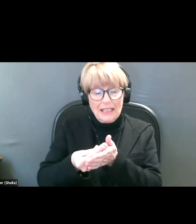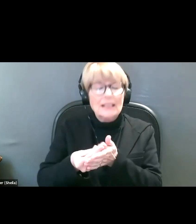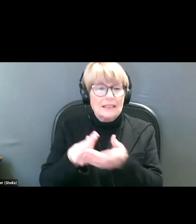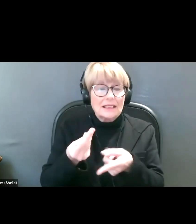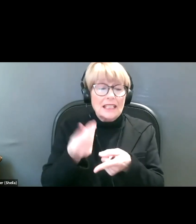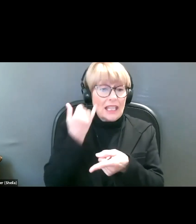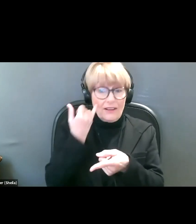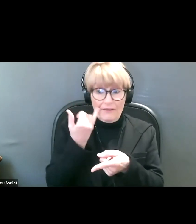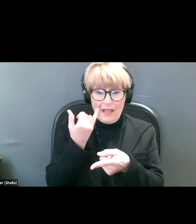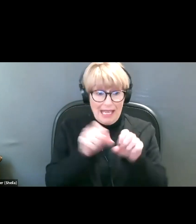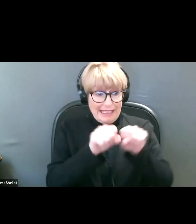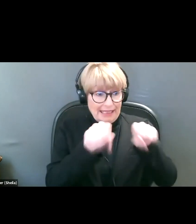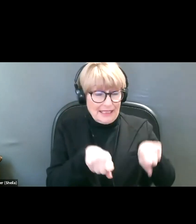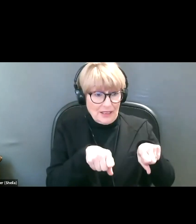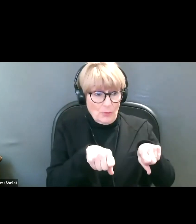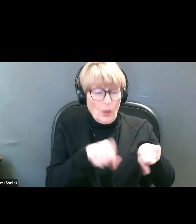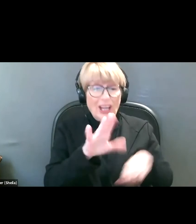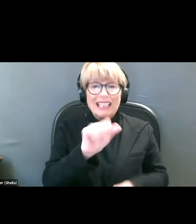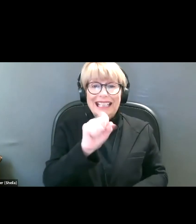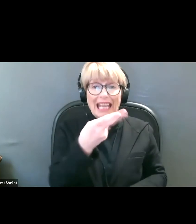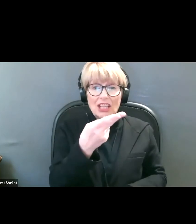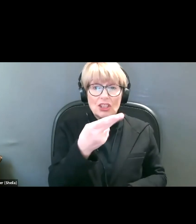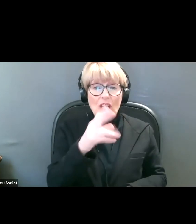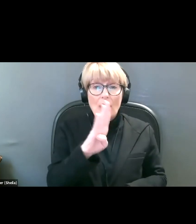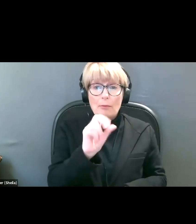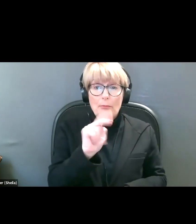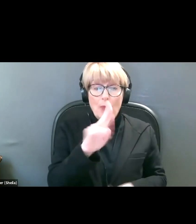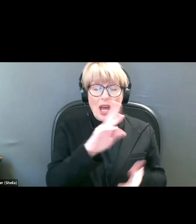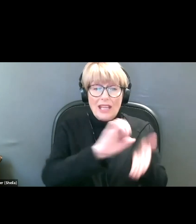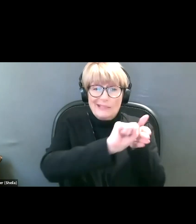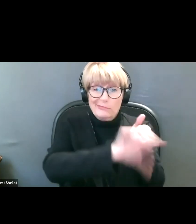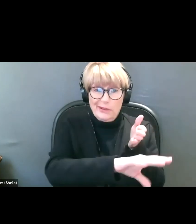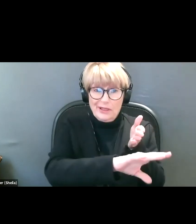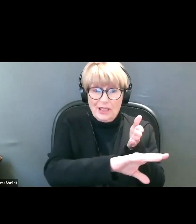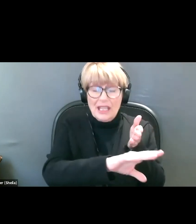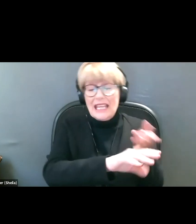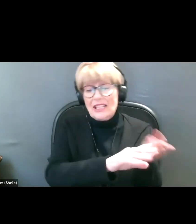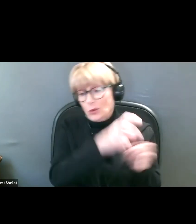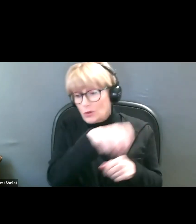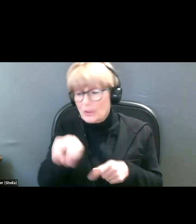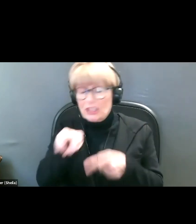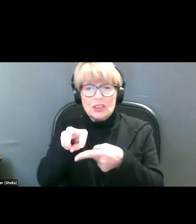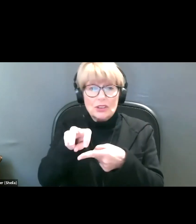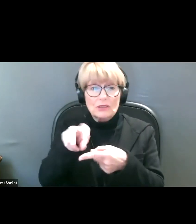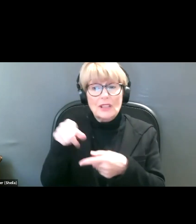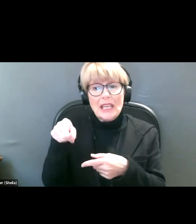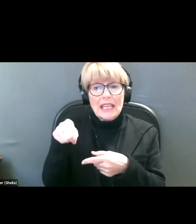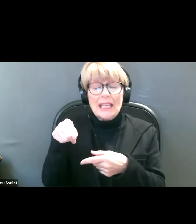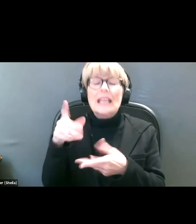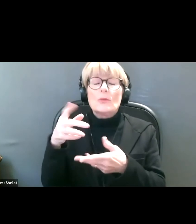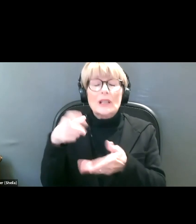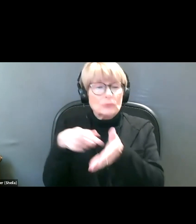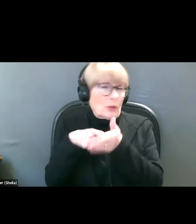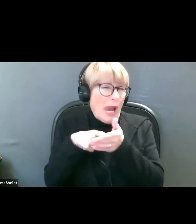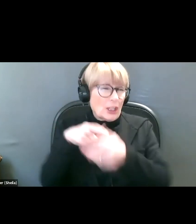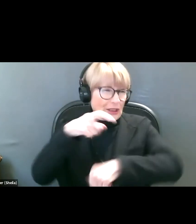we eradicate cash bond, we'll need time to implement this system. That's the reason why ending cash bond